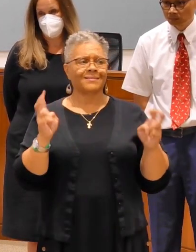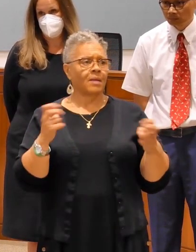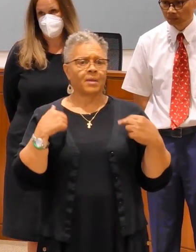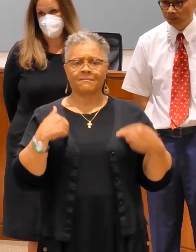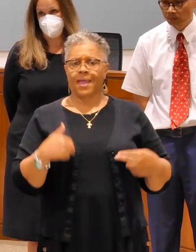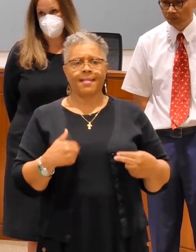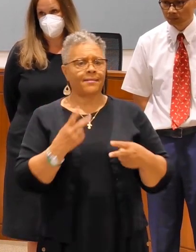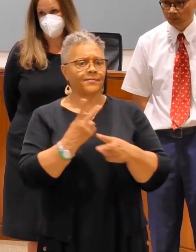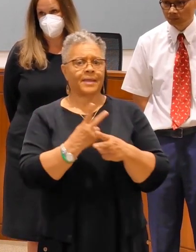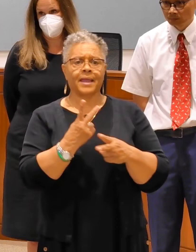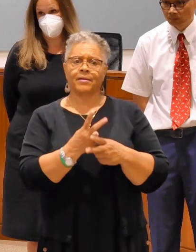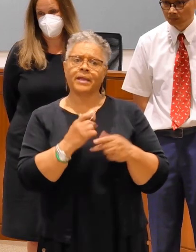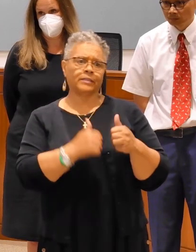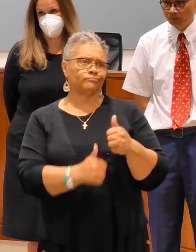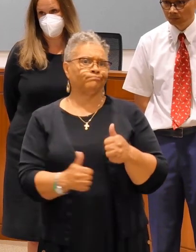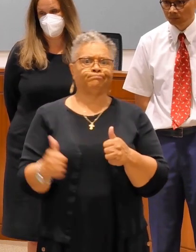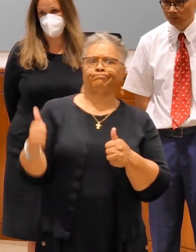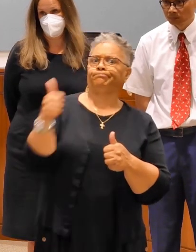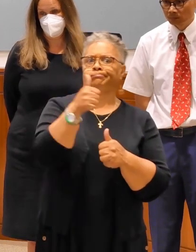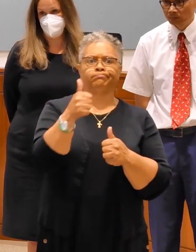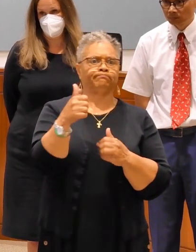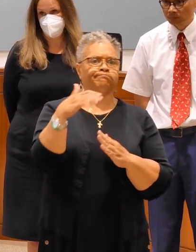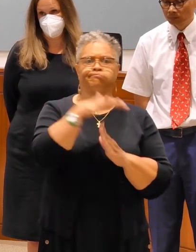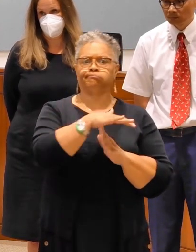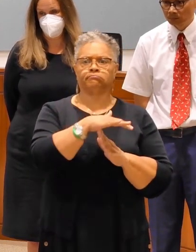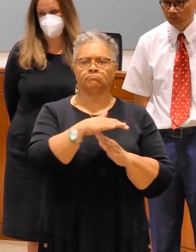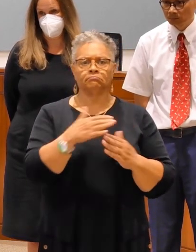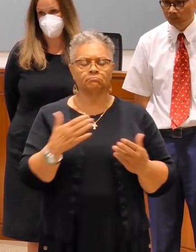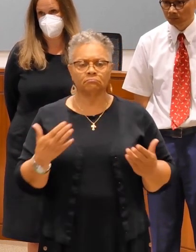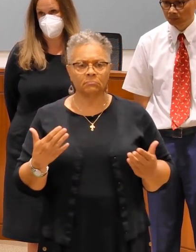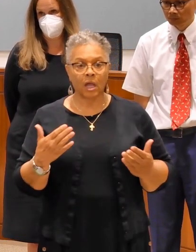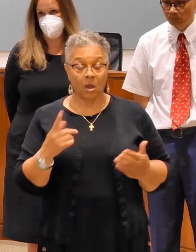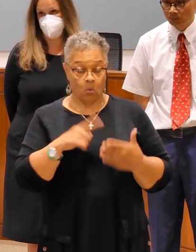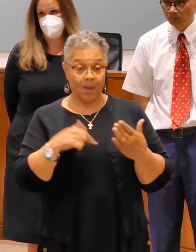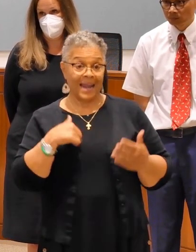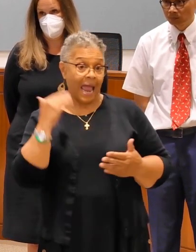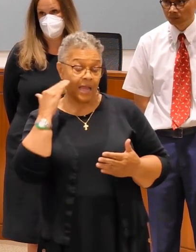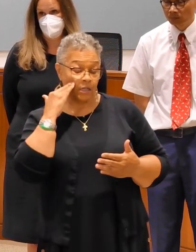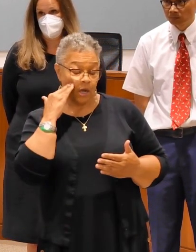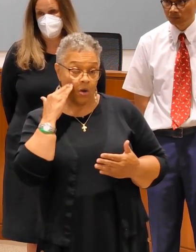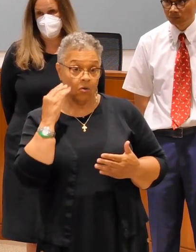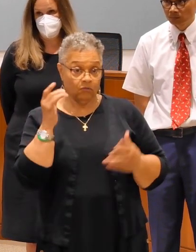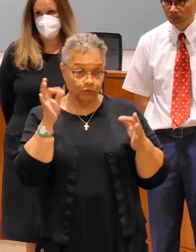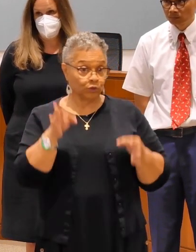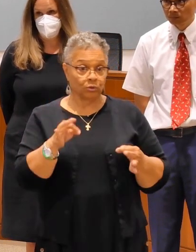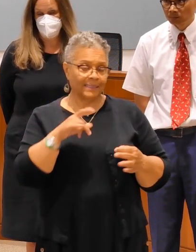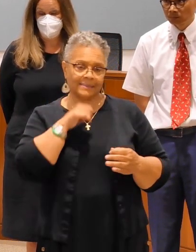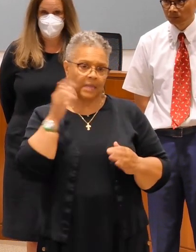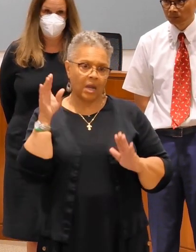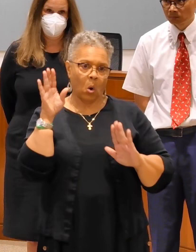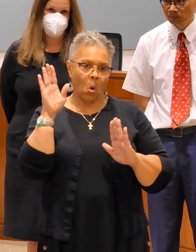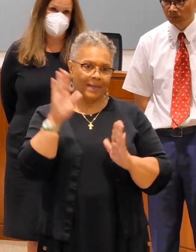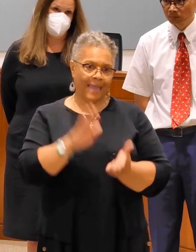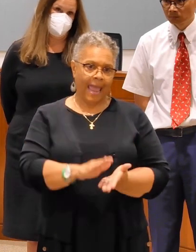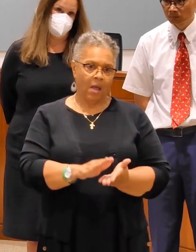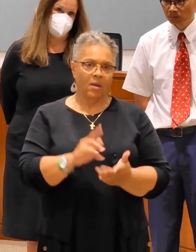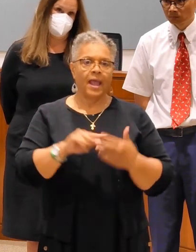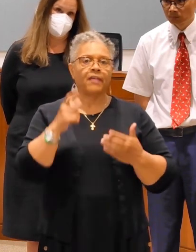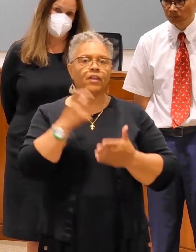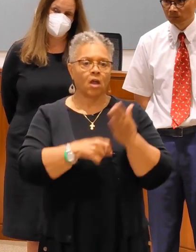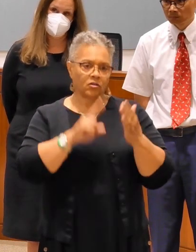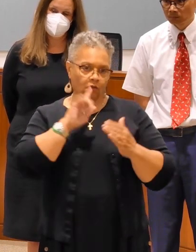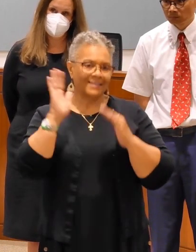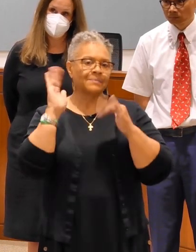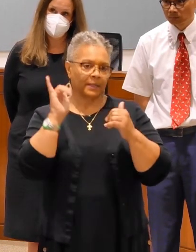care is dominating, and one thing I know for certain is it's not going down. And the costs are expected